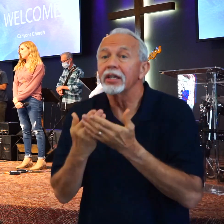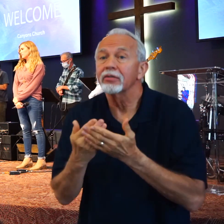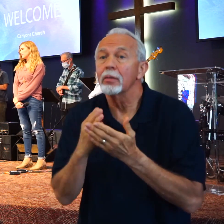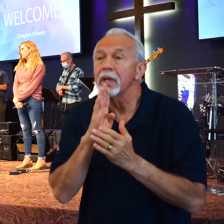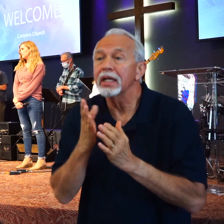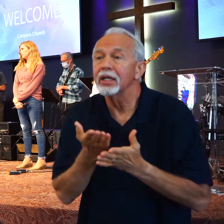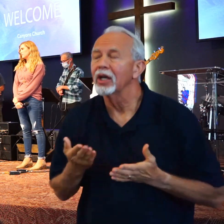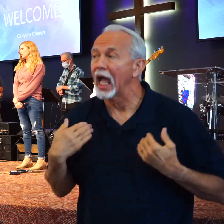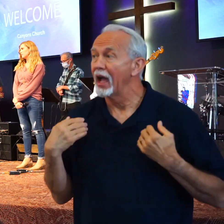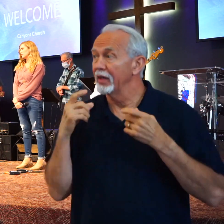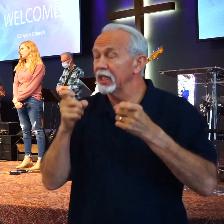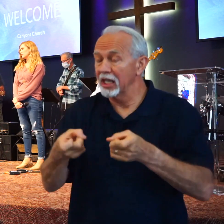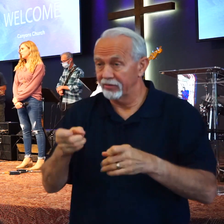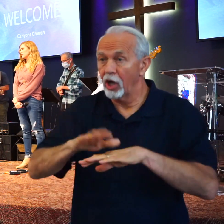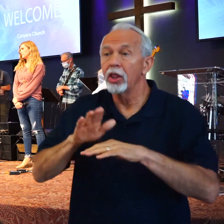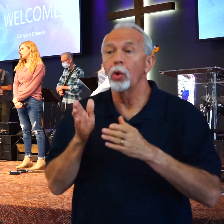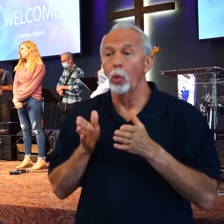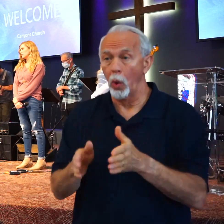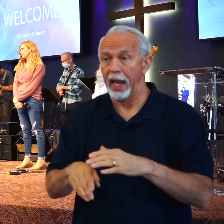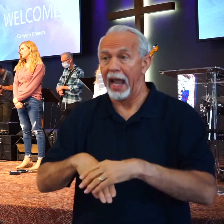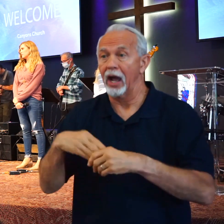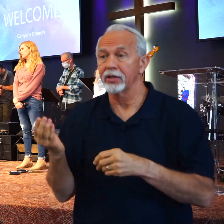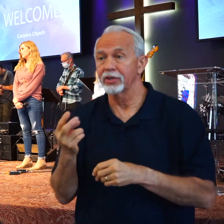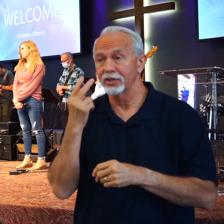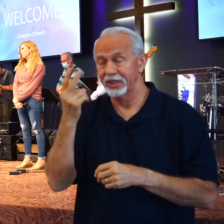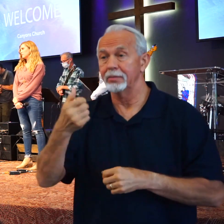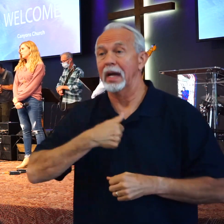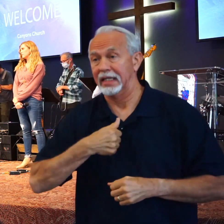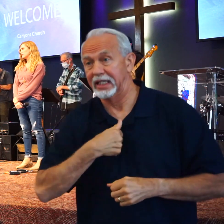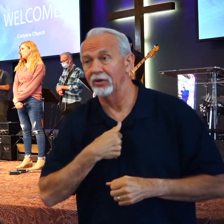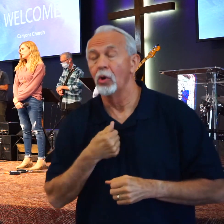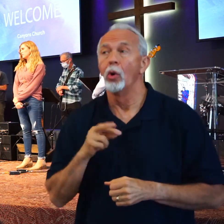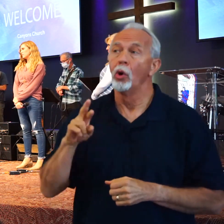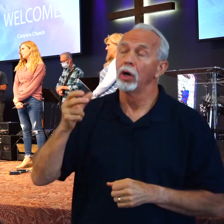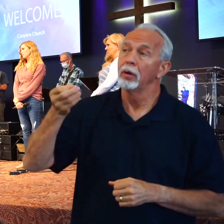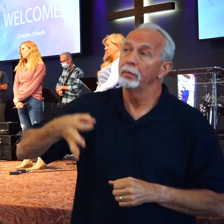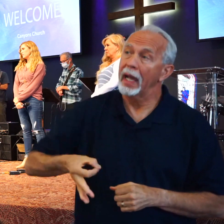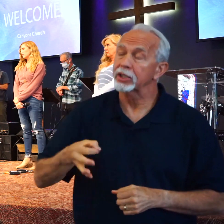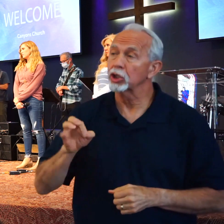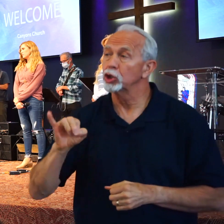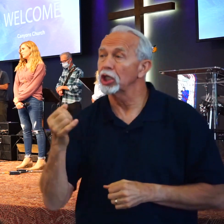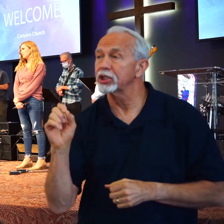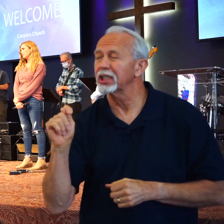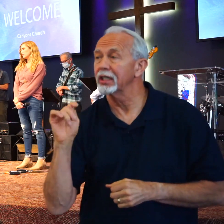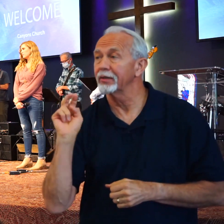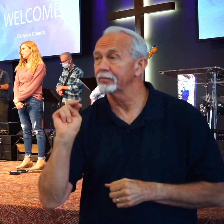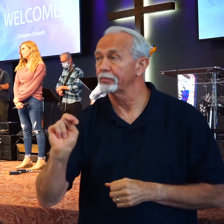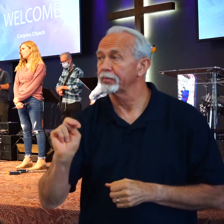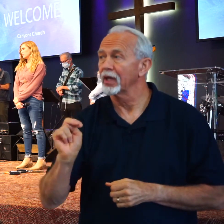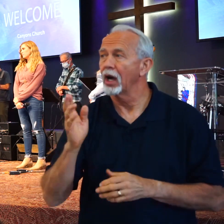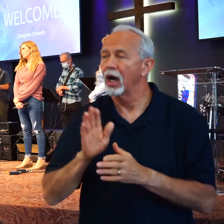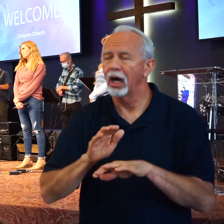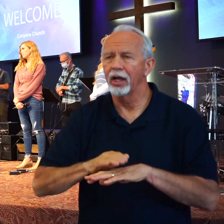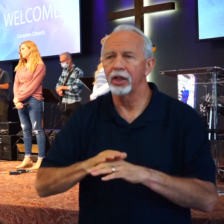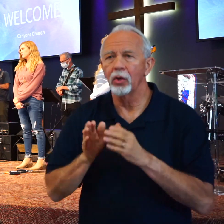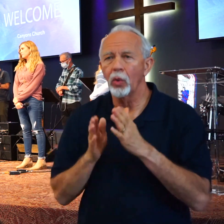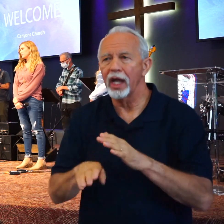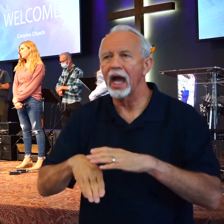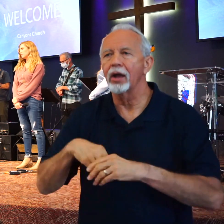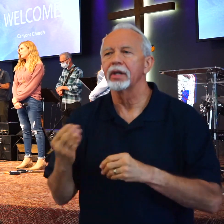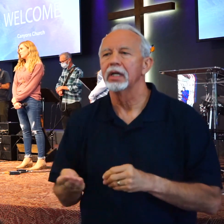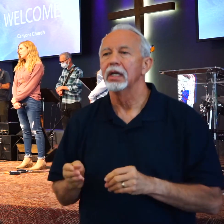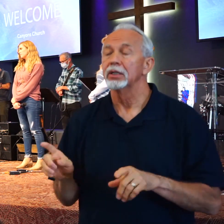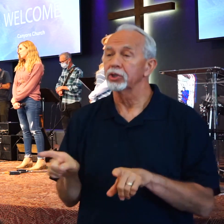have a gift for you on the way out today, so be sure and see myself or Pastor Justin down front there. There is a guest card, a connect card.